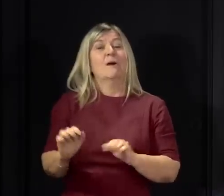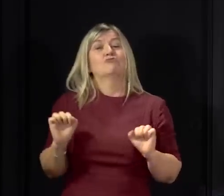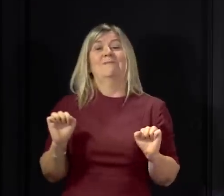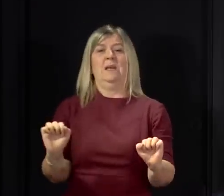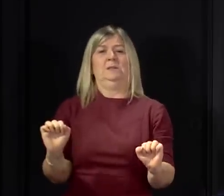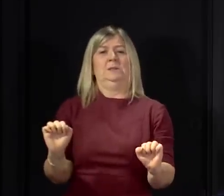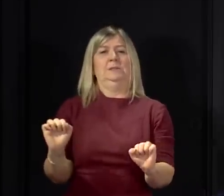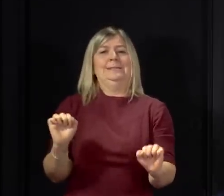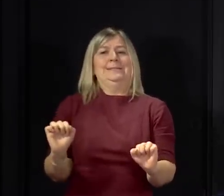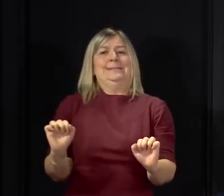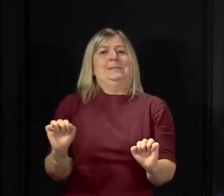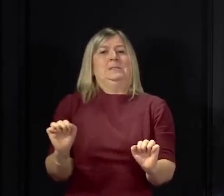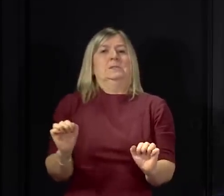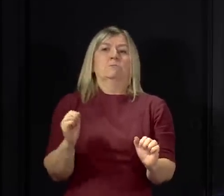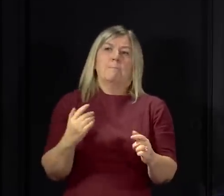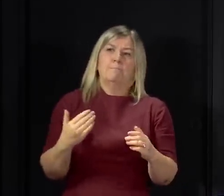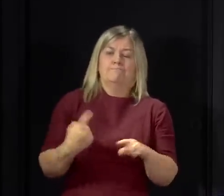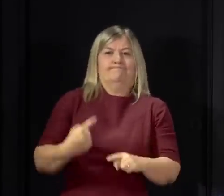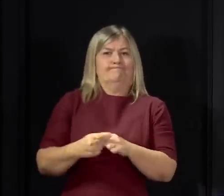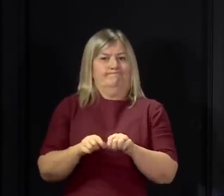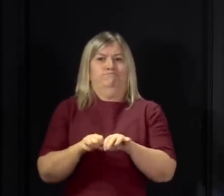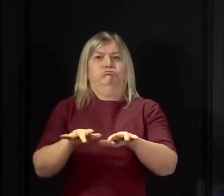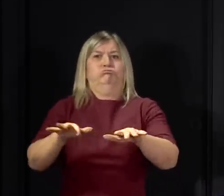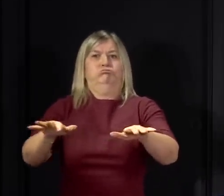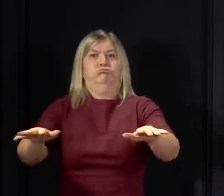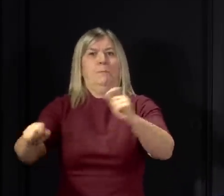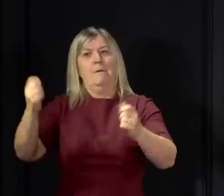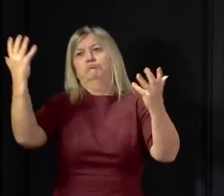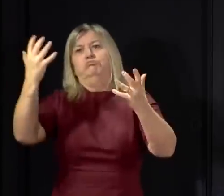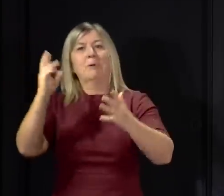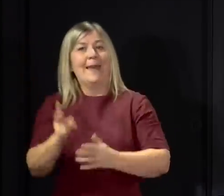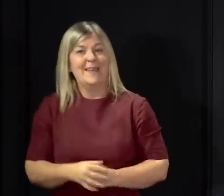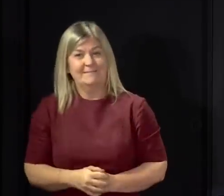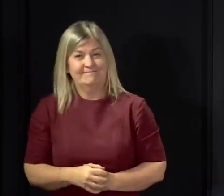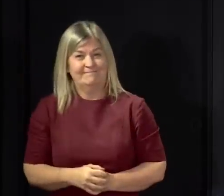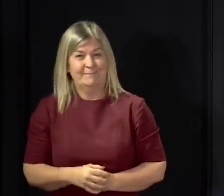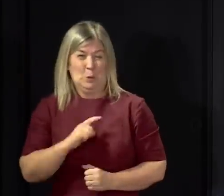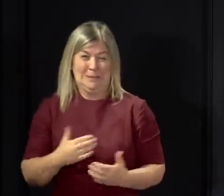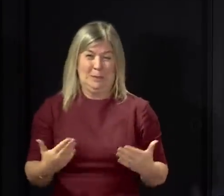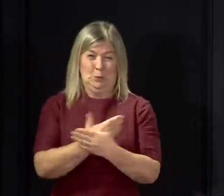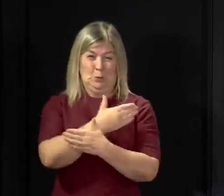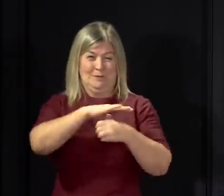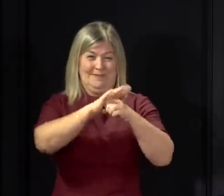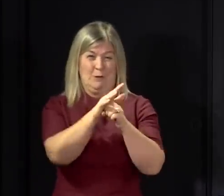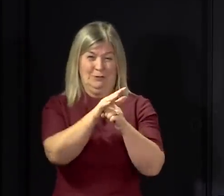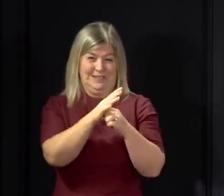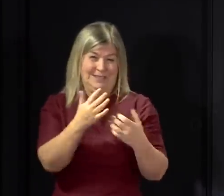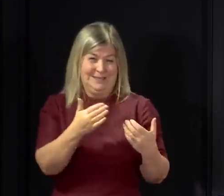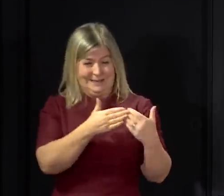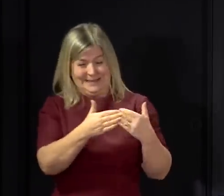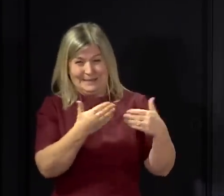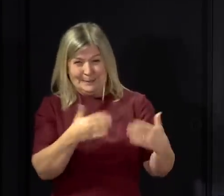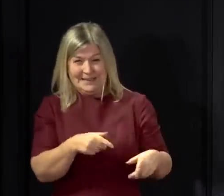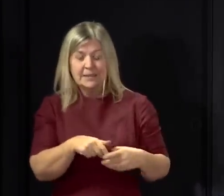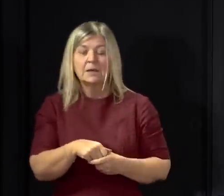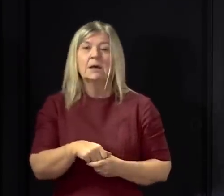getting worse, potentially very quickly getting worse as a result of this new strain. And I know that accepting greater restrictions